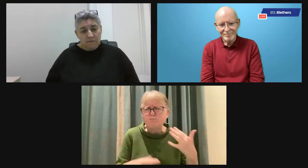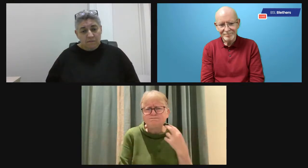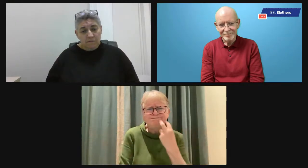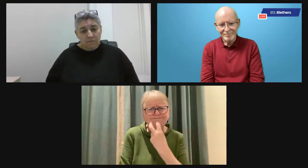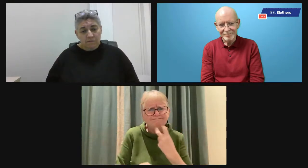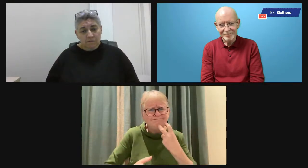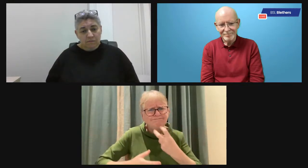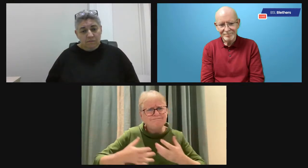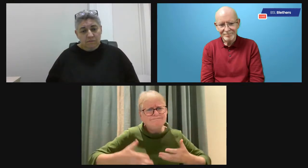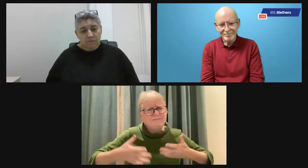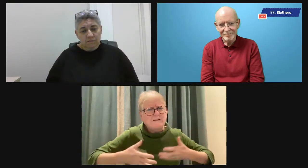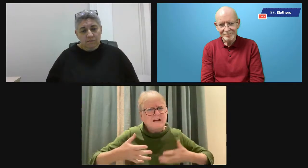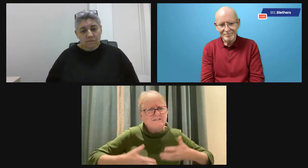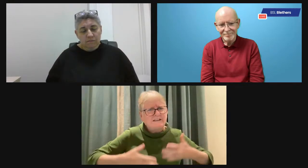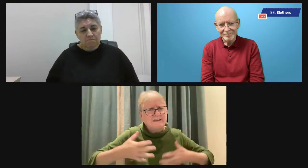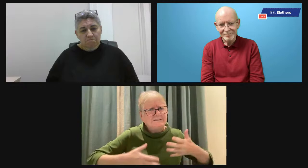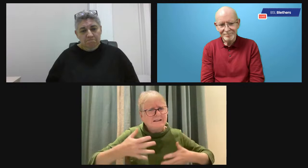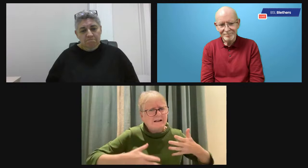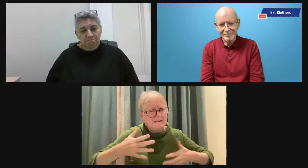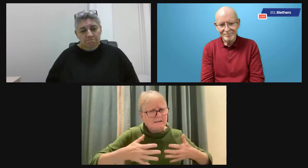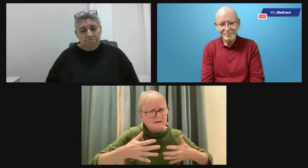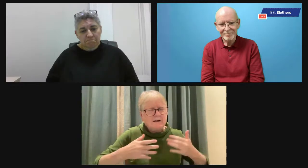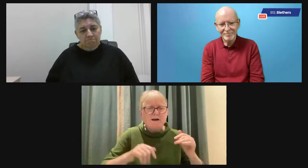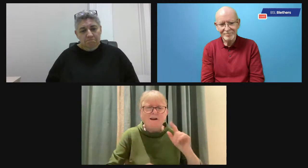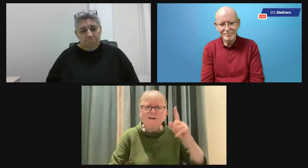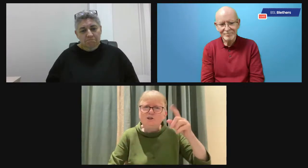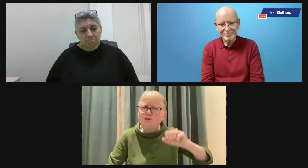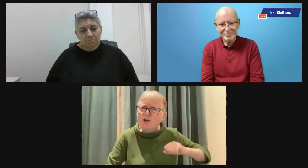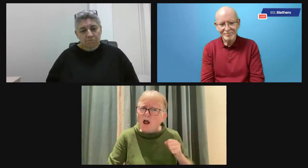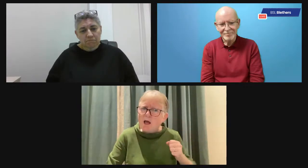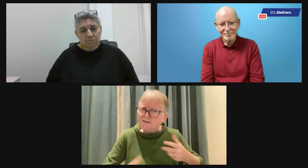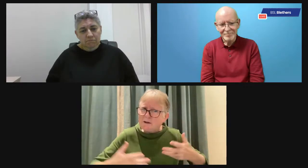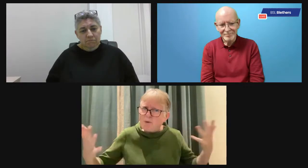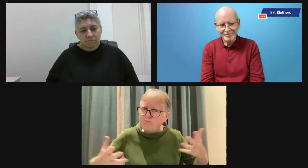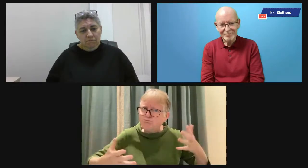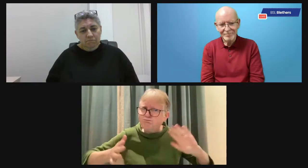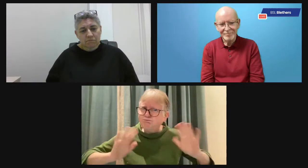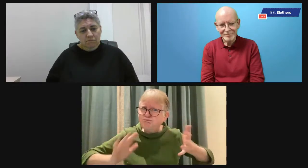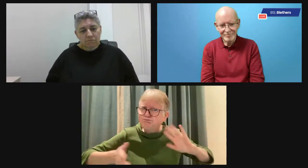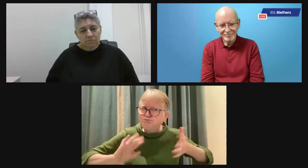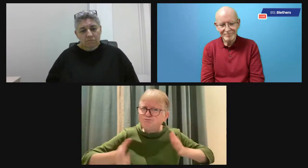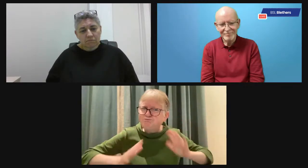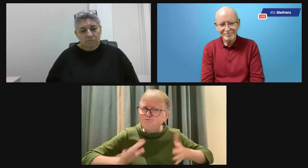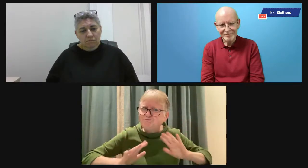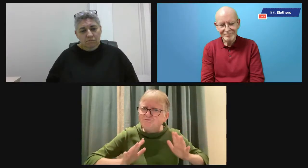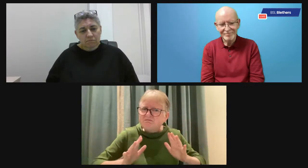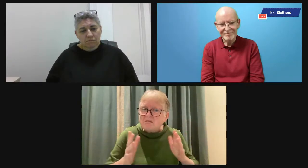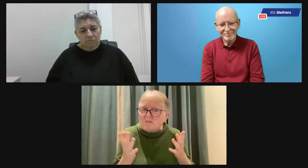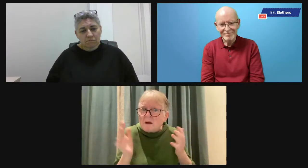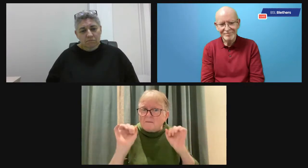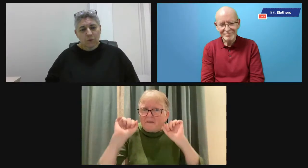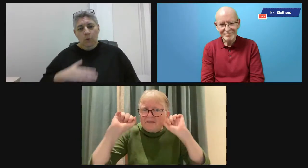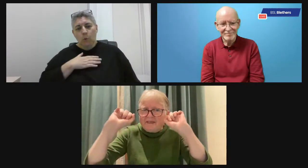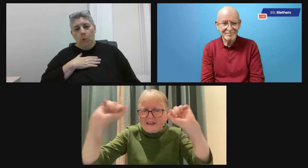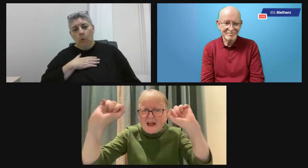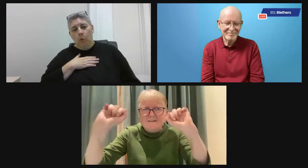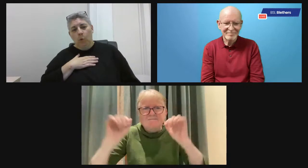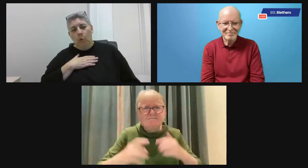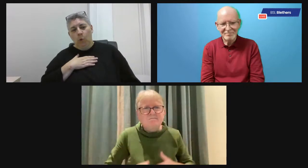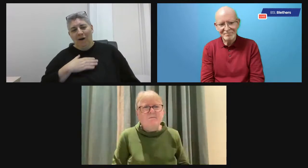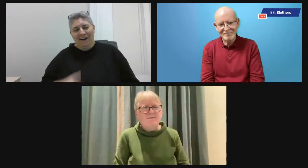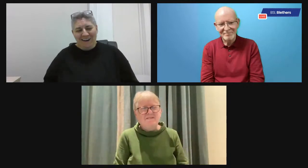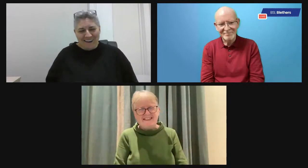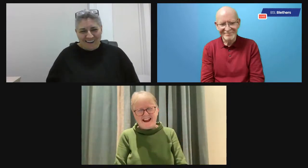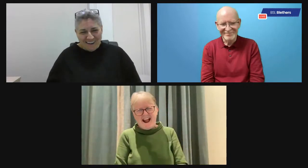sign-supported English. But I think I see more of that in England, and I see more BSL up